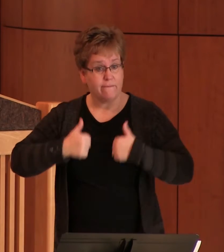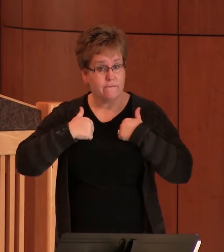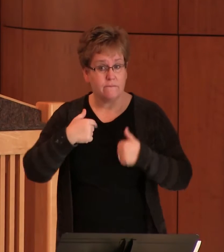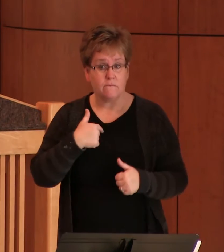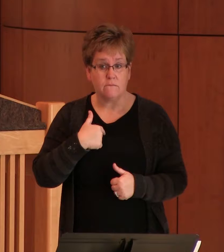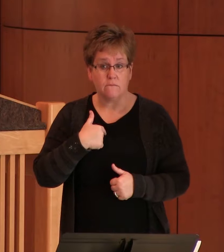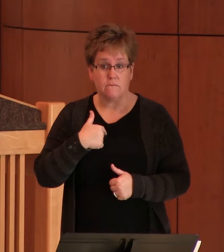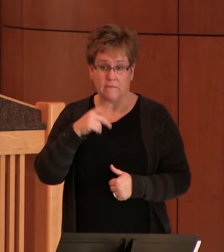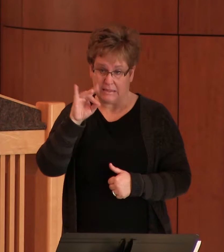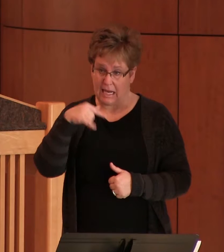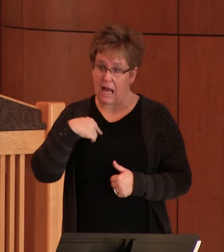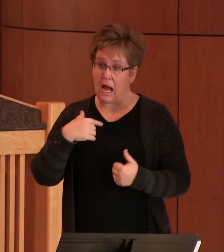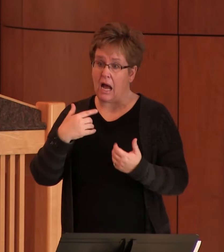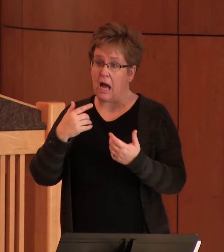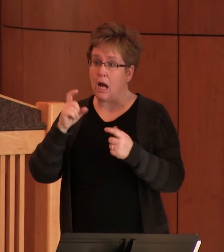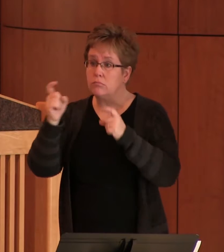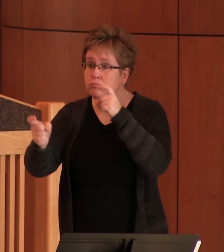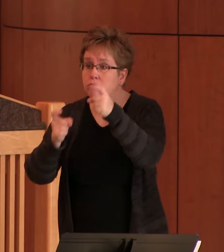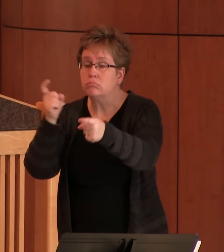I borne enough good fruit?